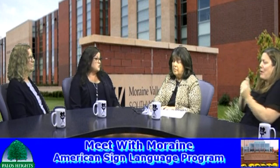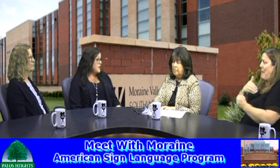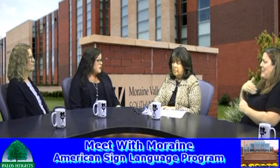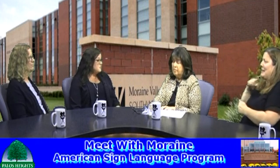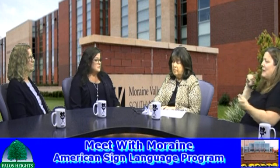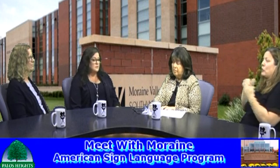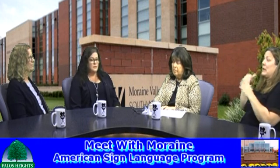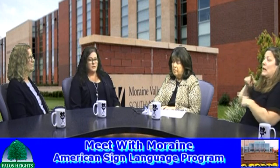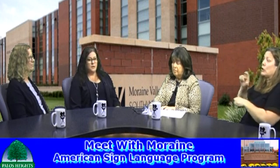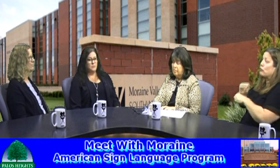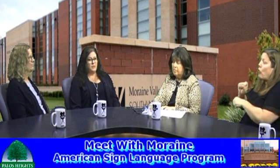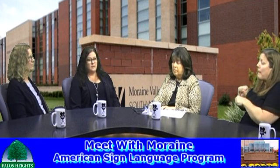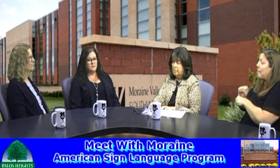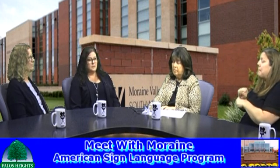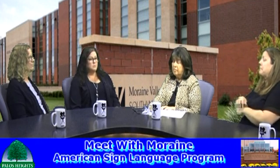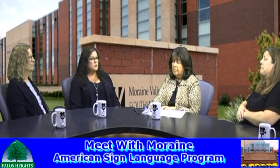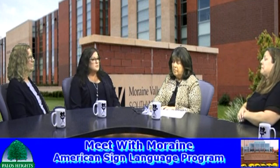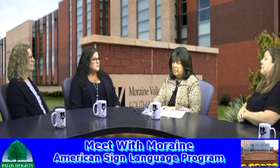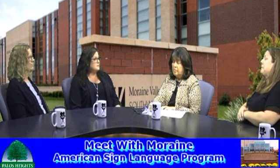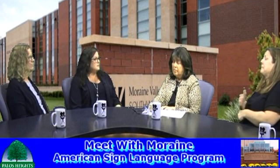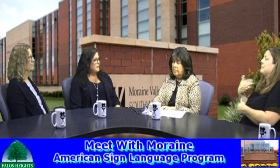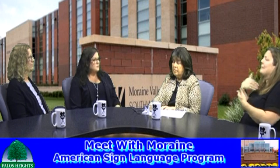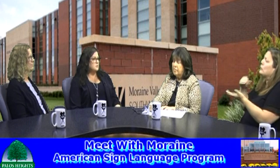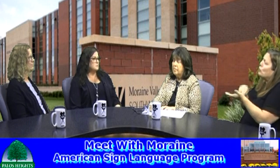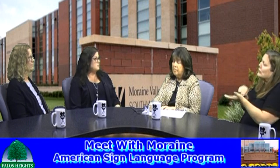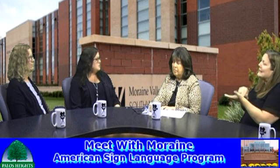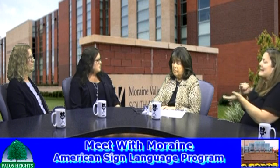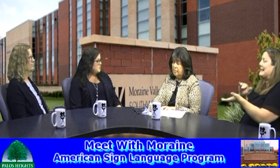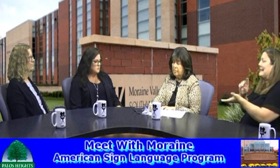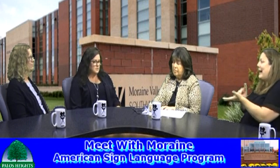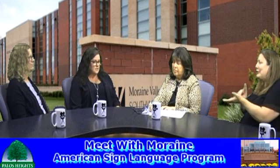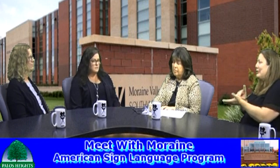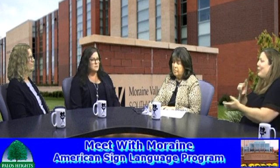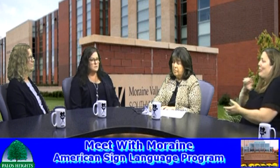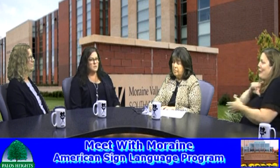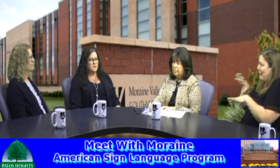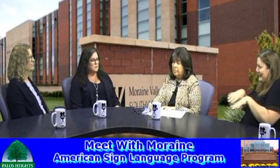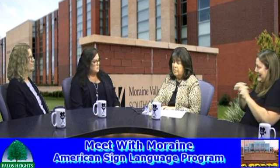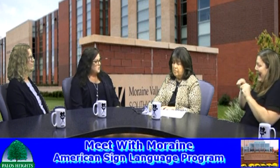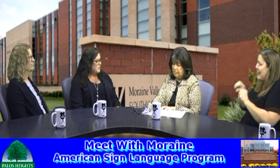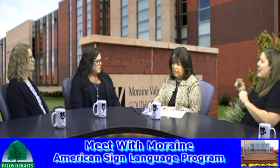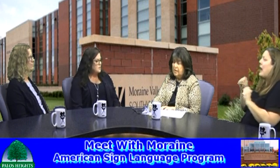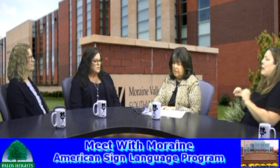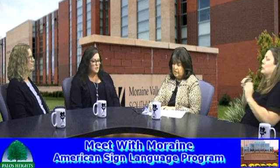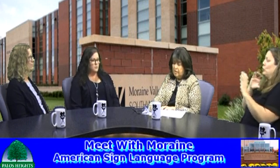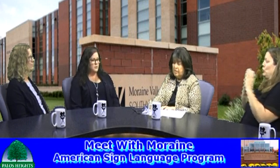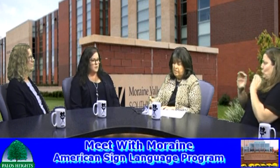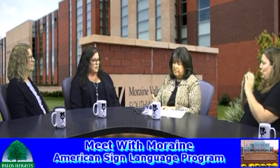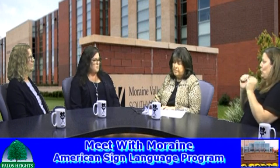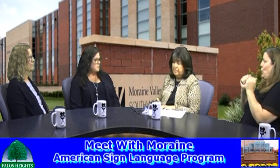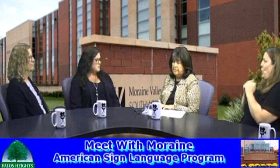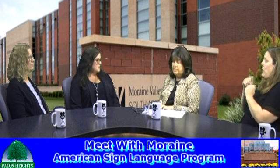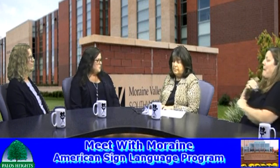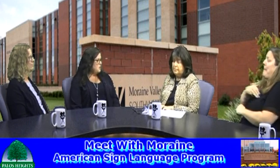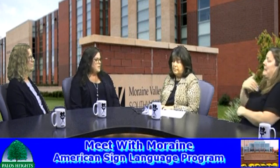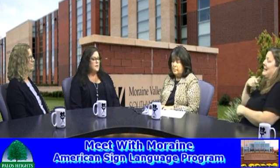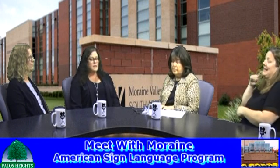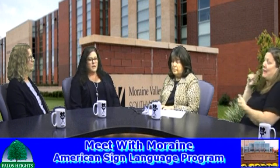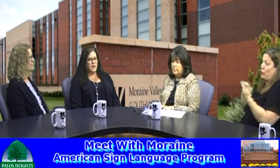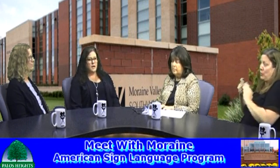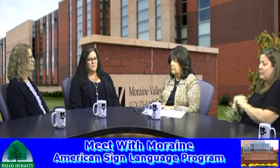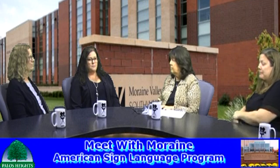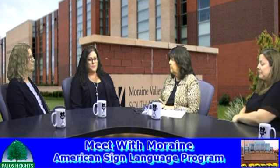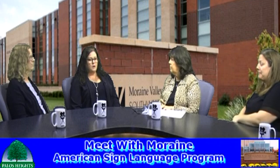community at their jobs. We've had some nurses and doctors and police officers take this so they can communicate with members of the